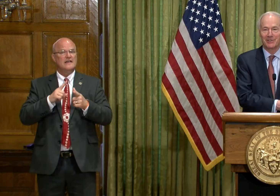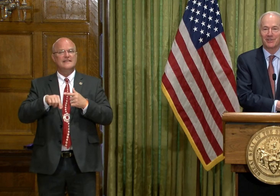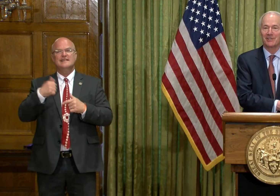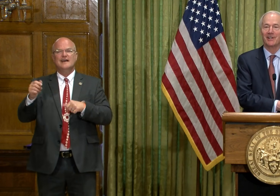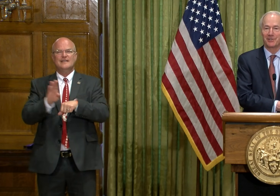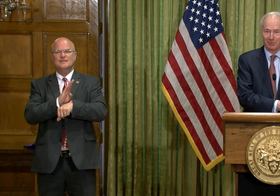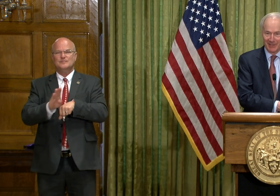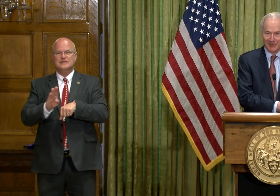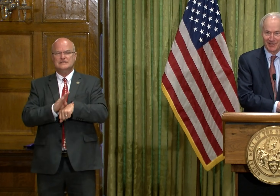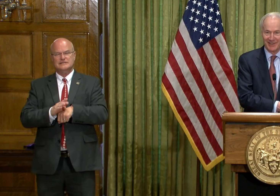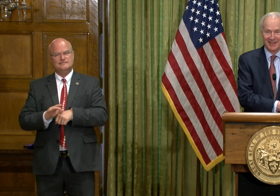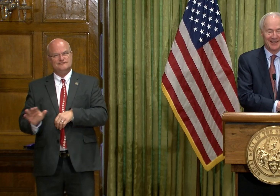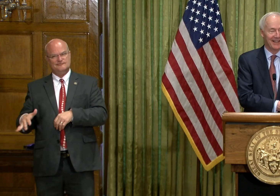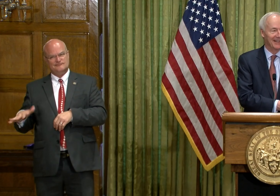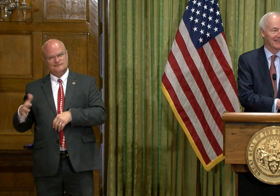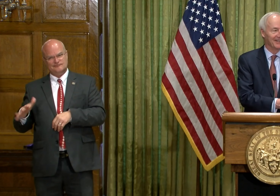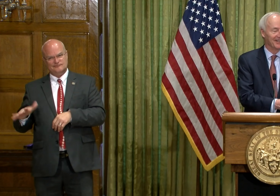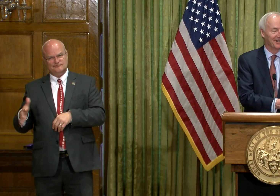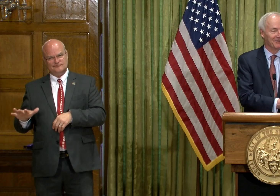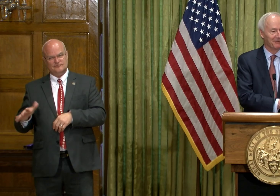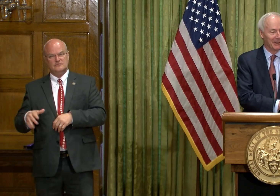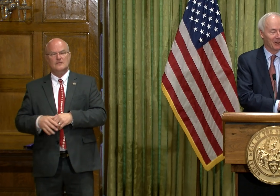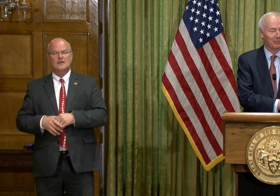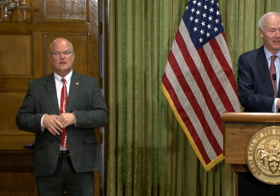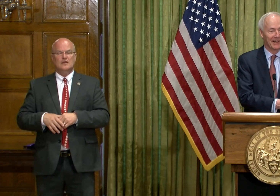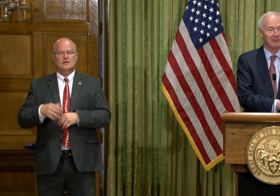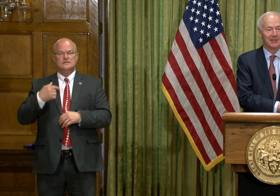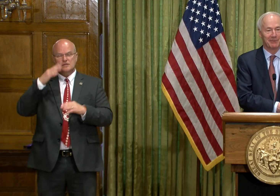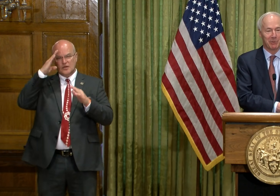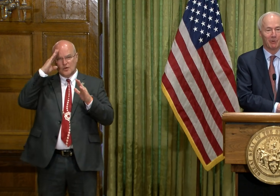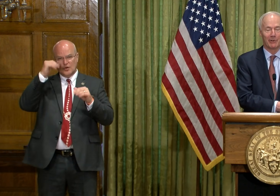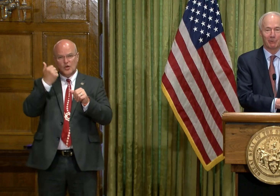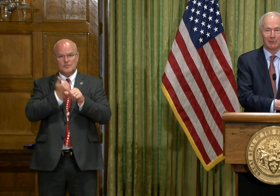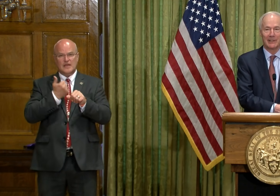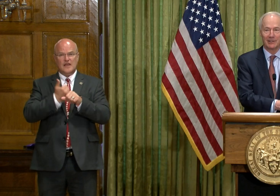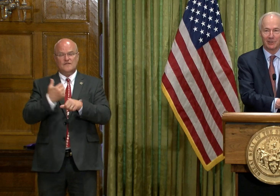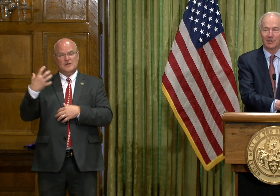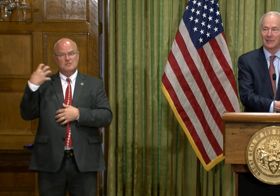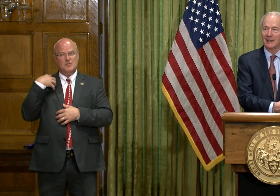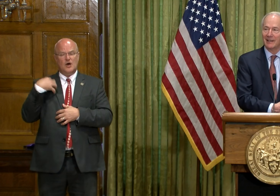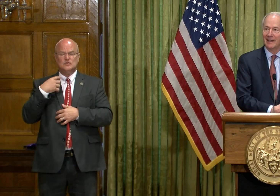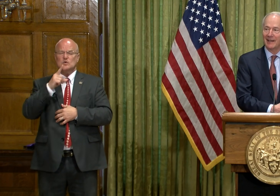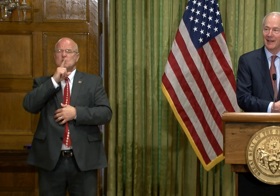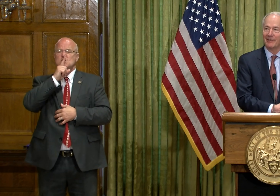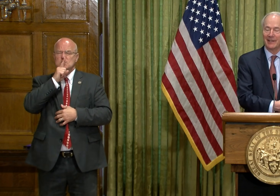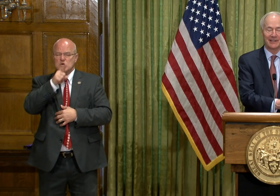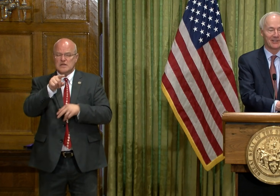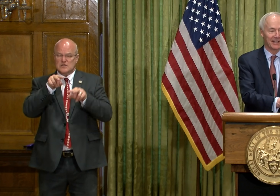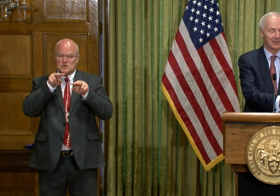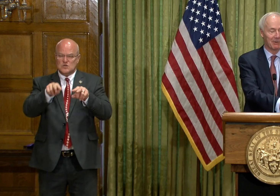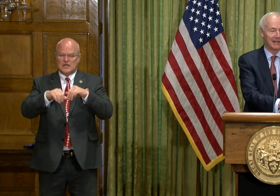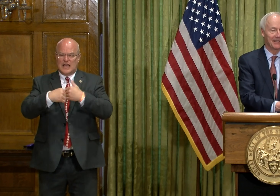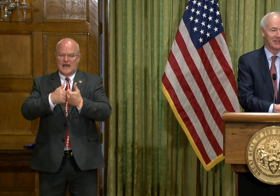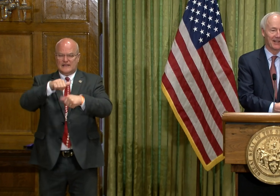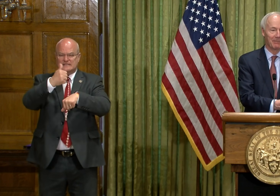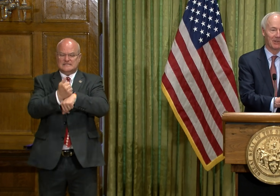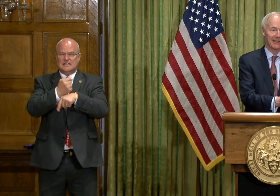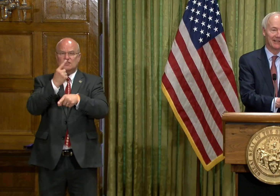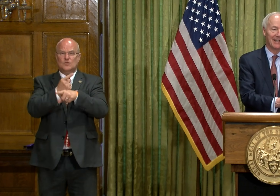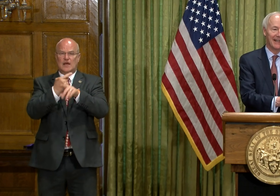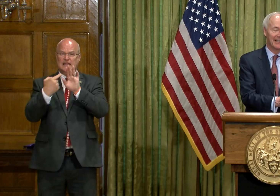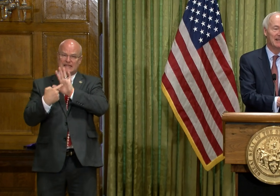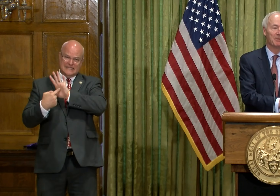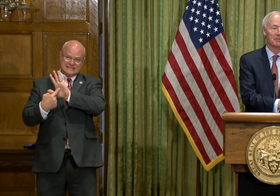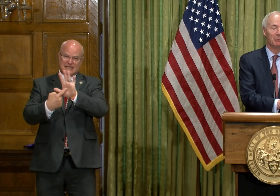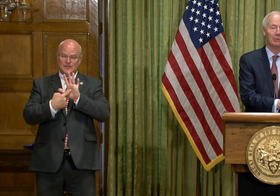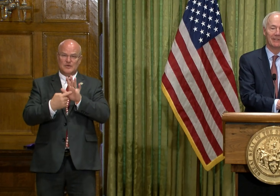other businesses not so much. And we hope that every employer will really look at how they can set the right example